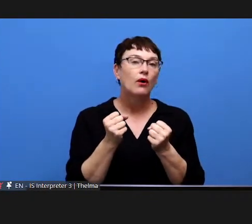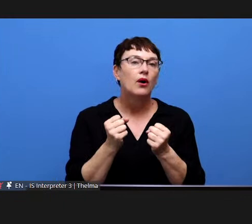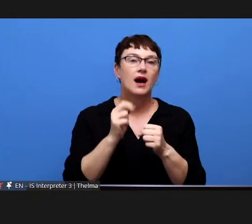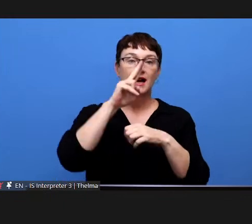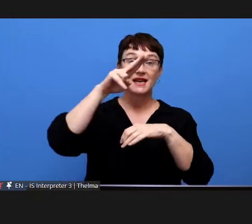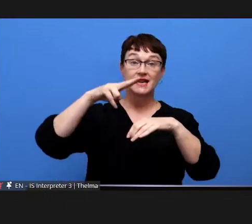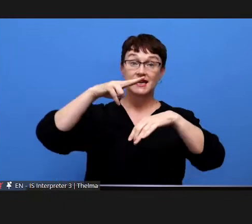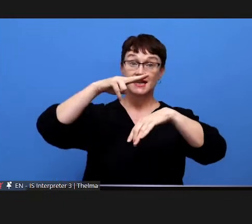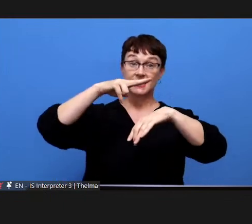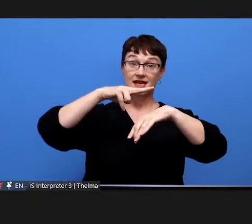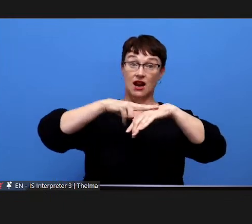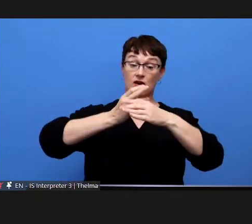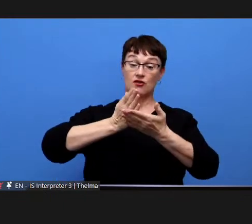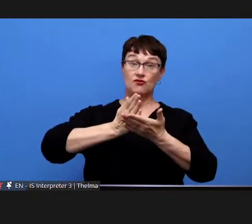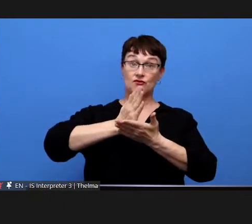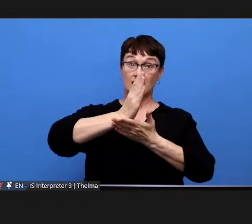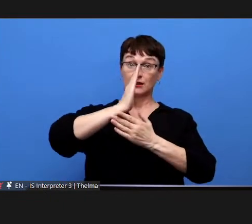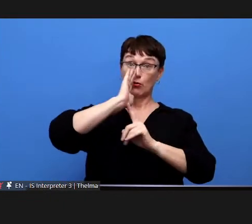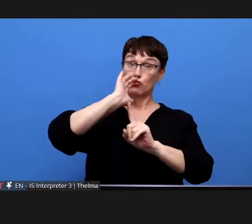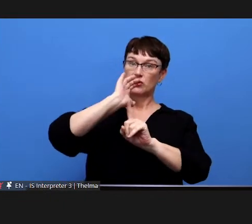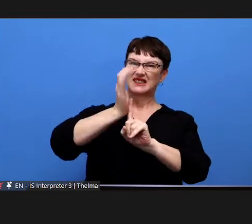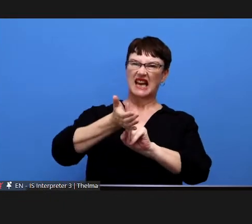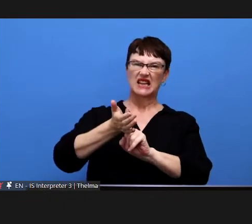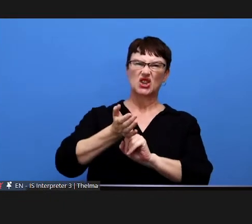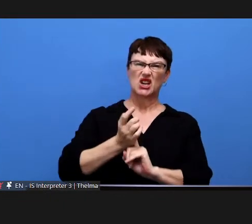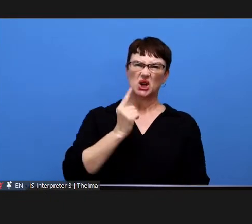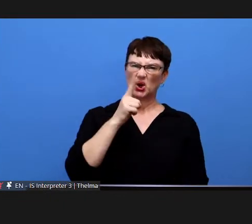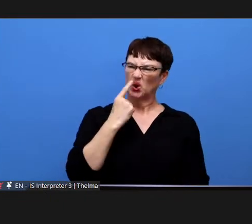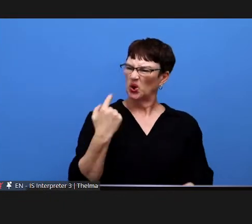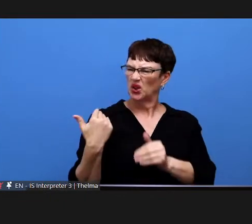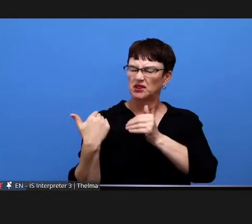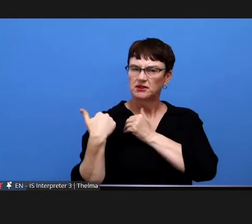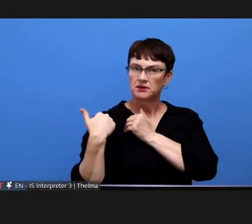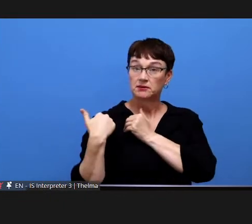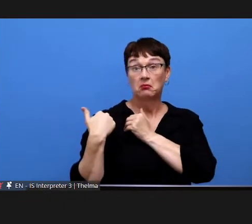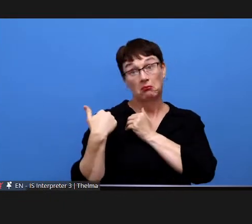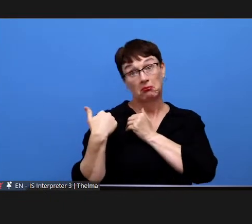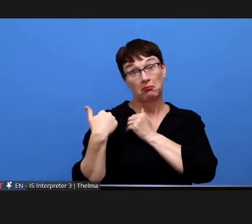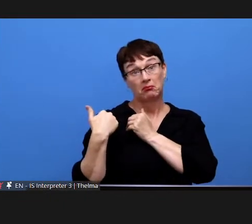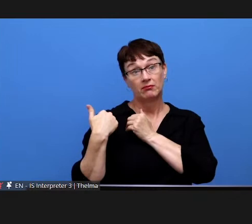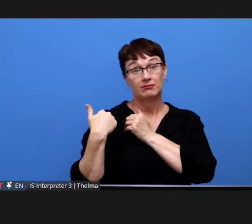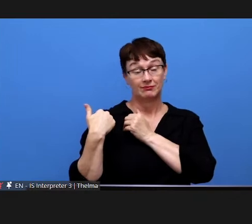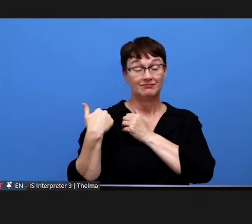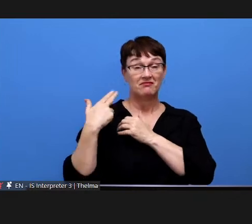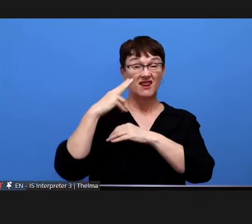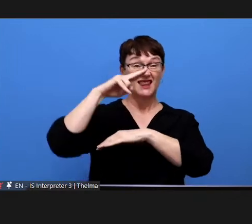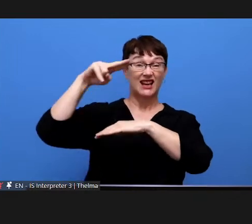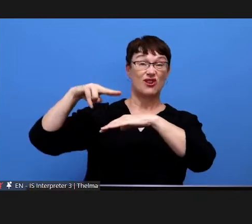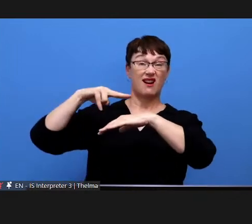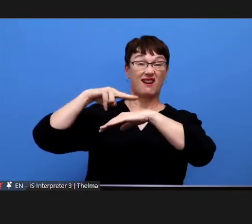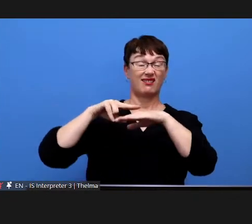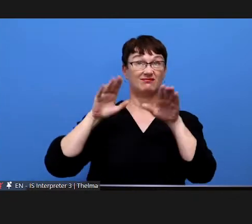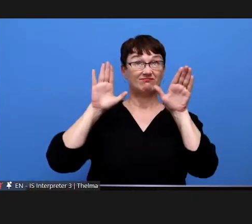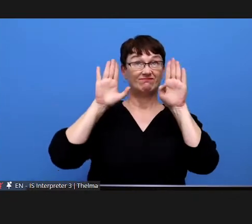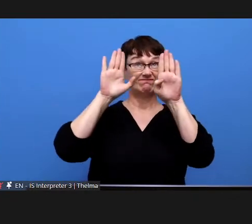primary obligation to serve as oversight to the